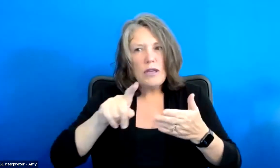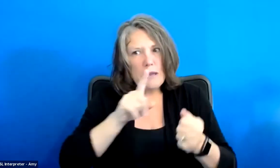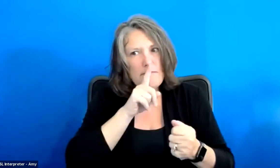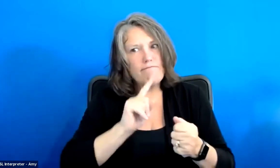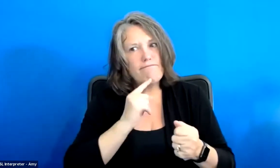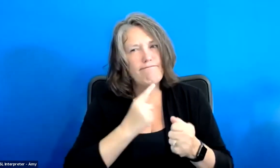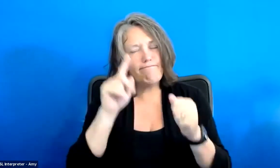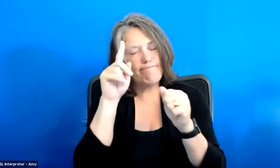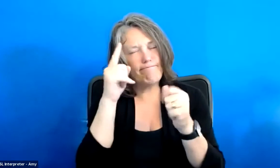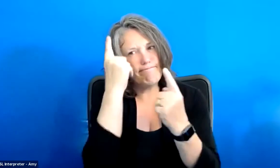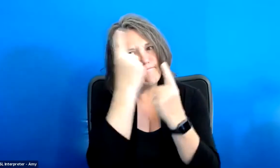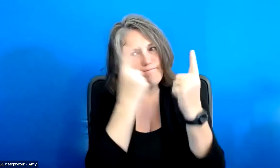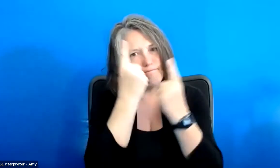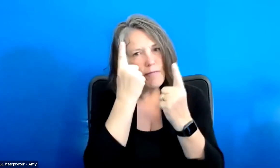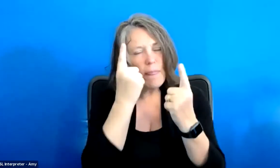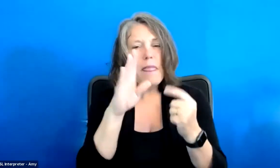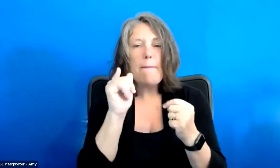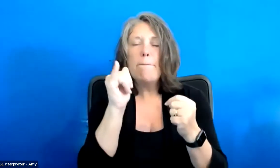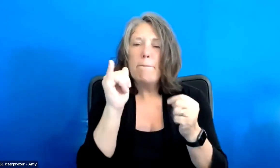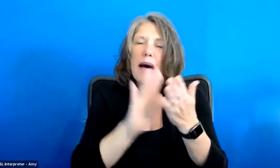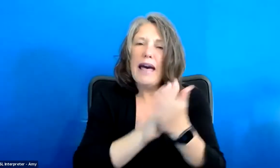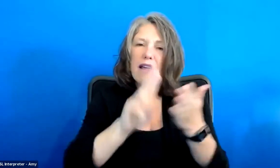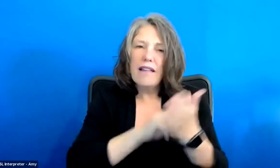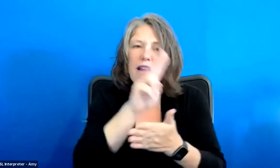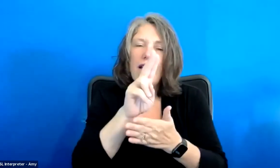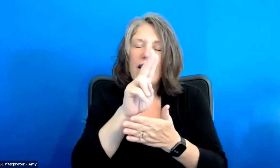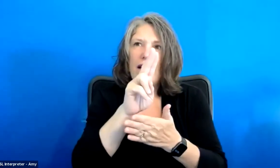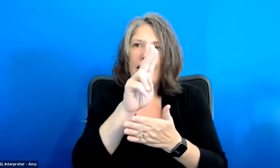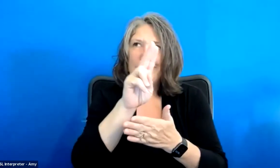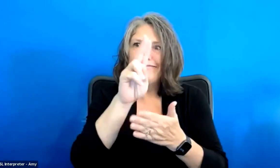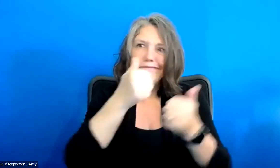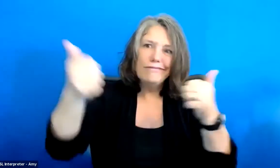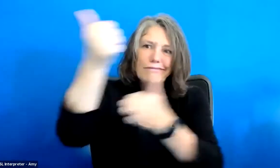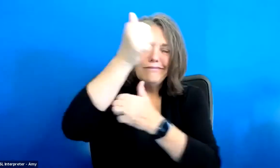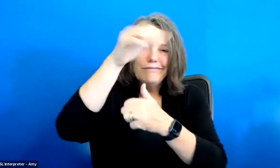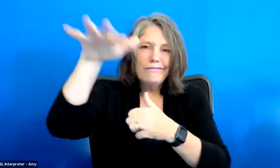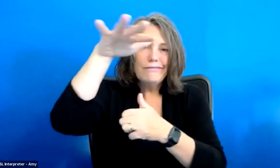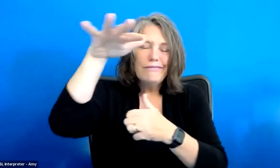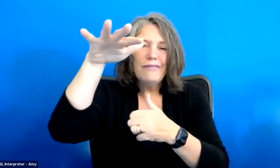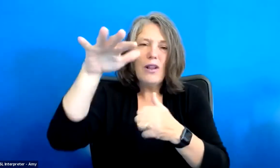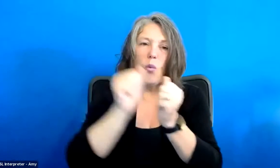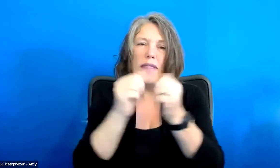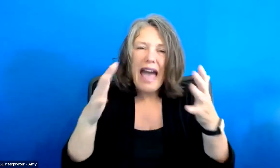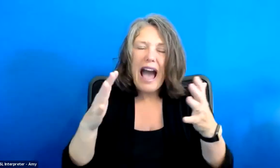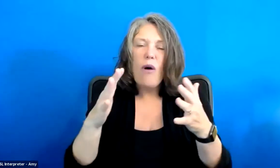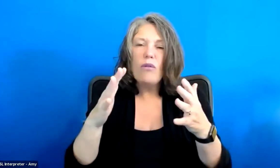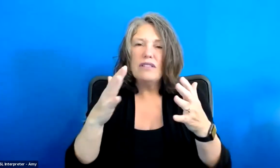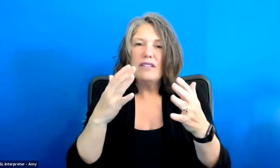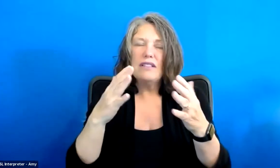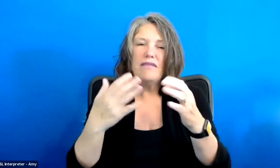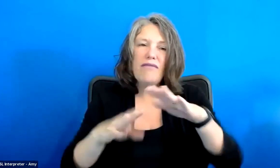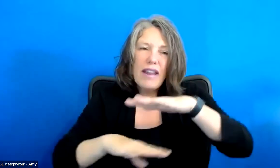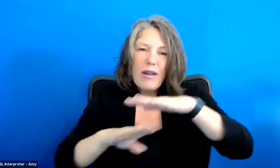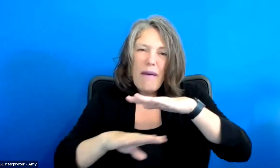serious consideration by the higher ed entity, barring fundamental alteration if no